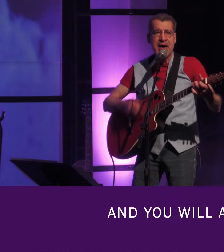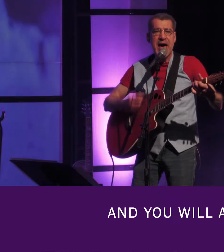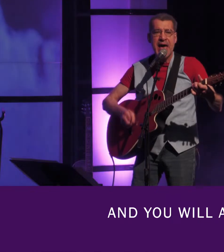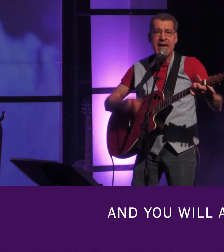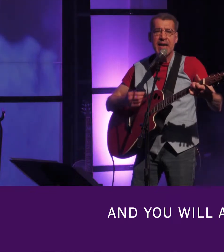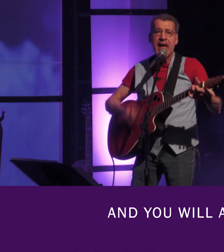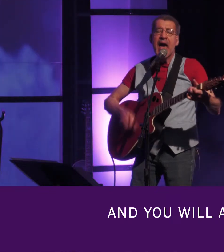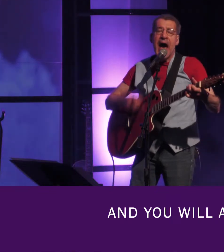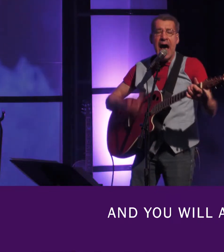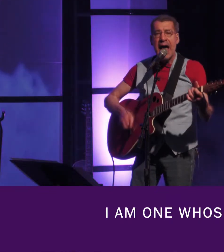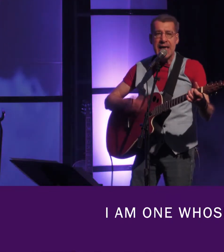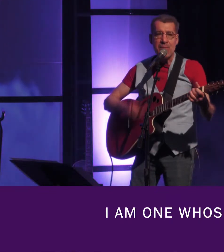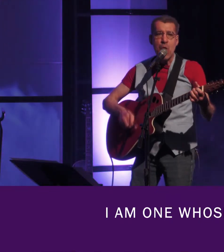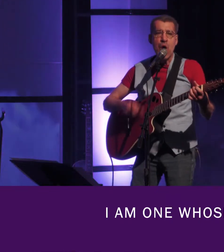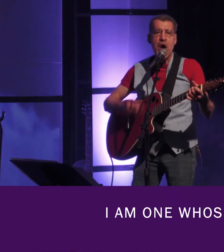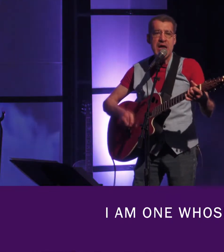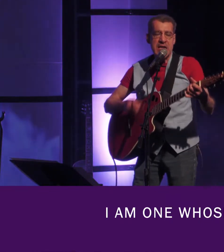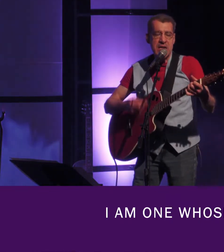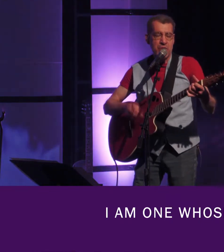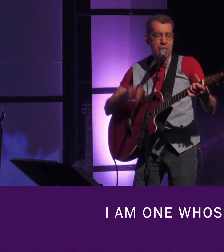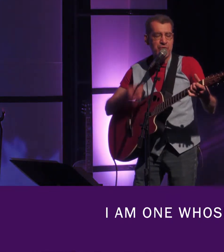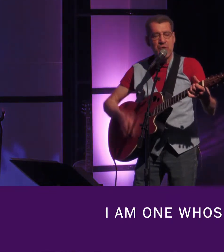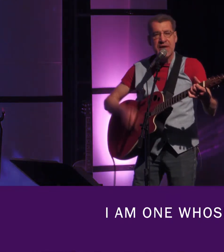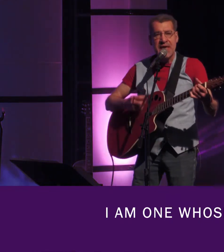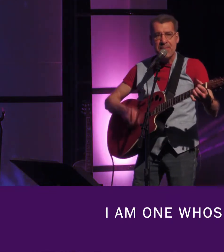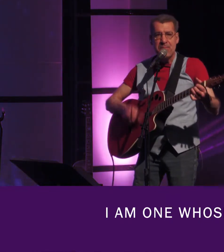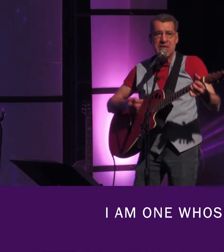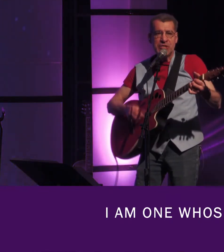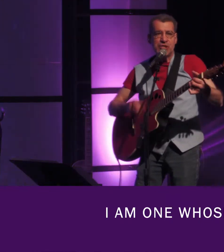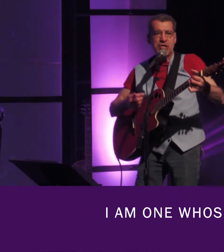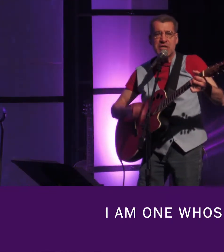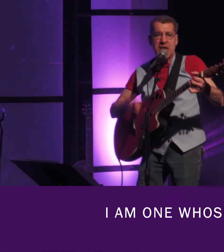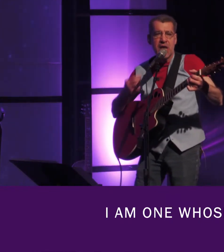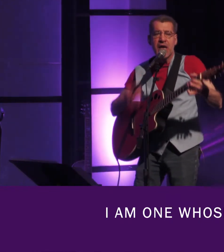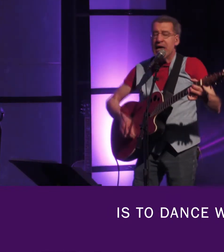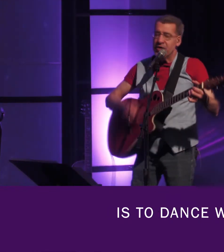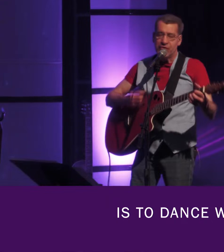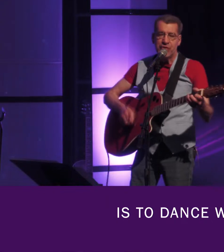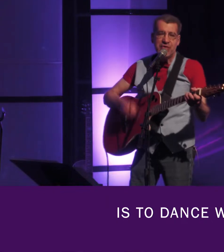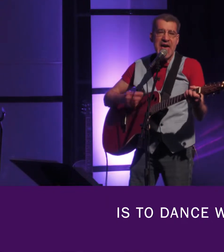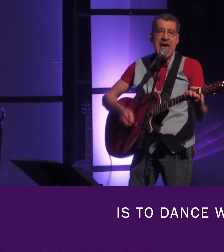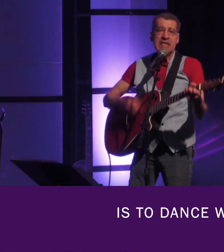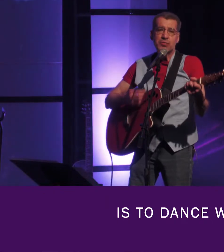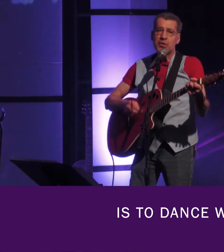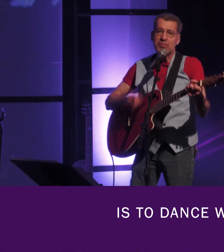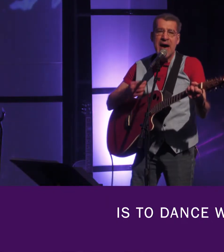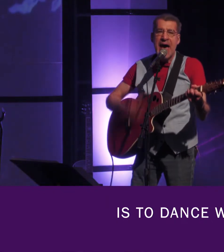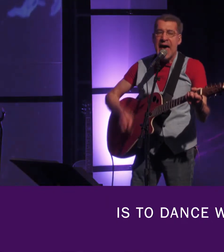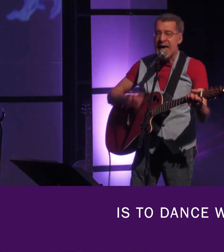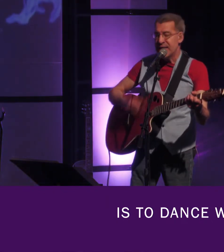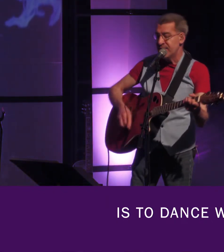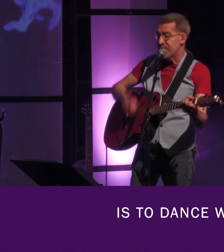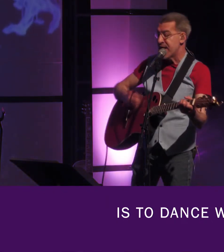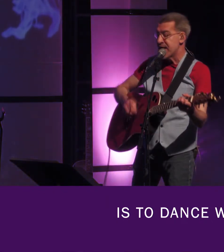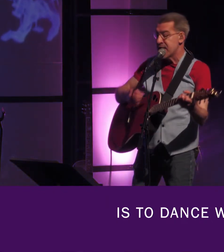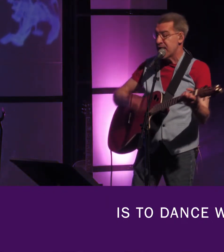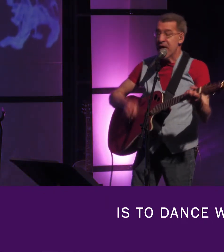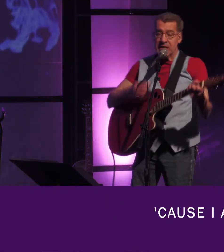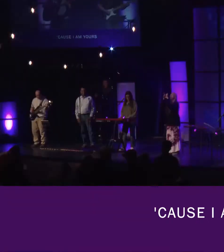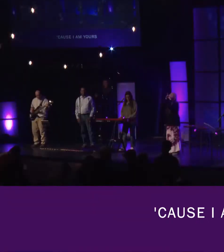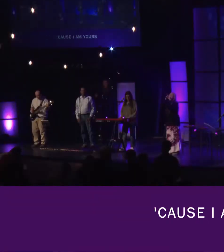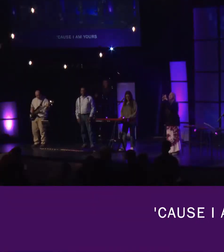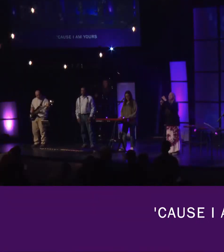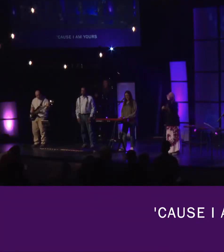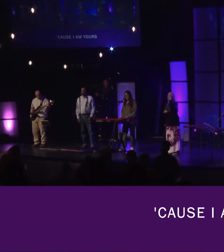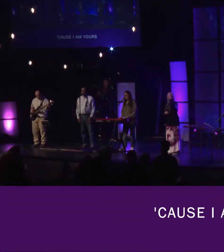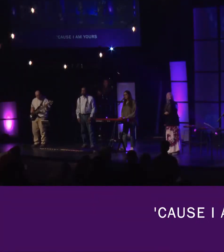be mine. I am one whose one ambition is to dance with my divine,